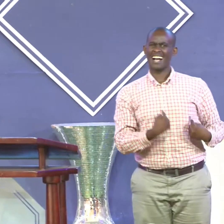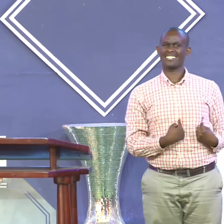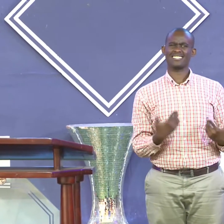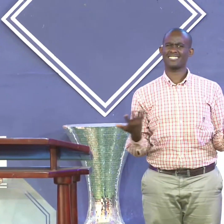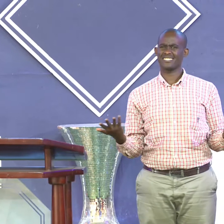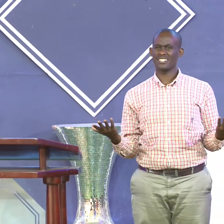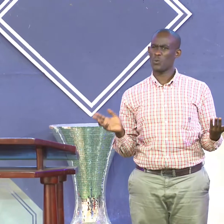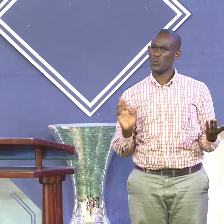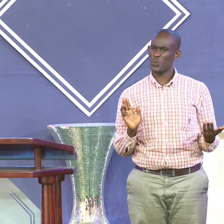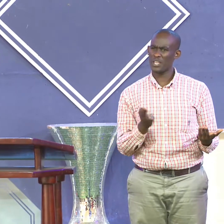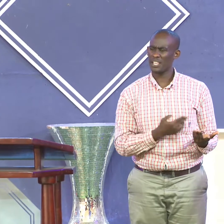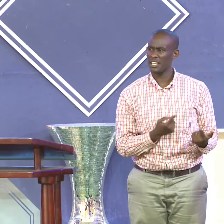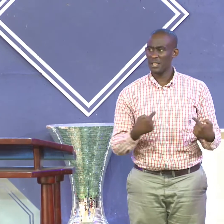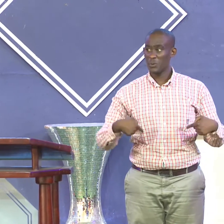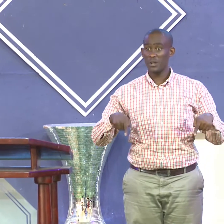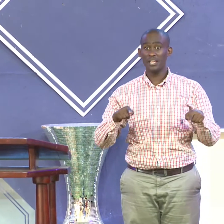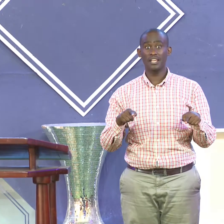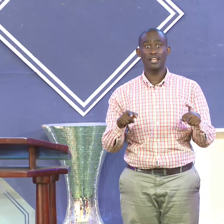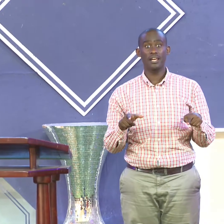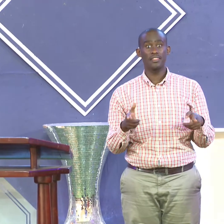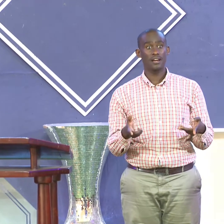the Lord. I